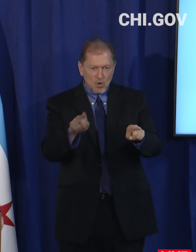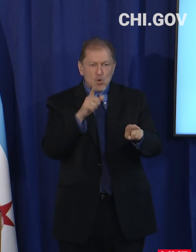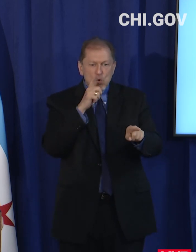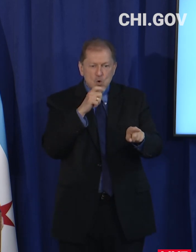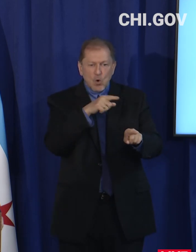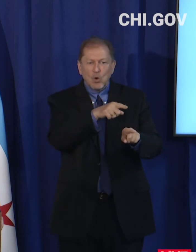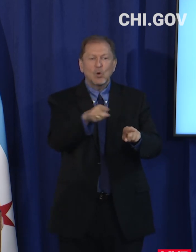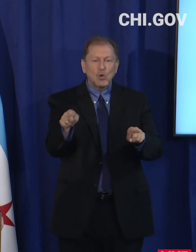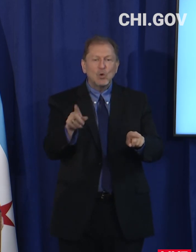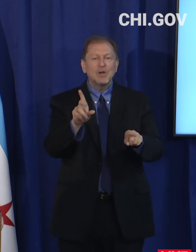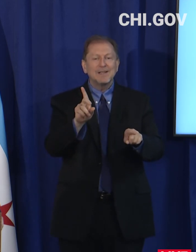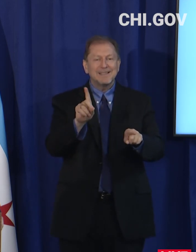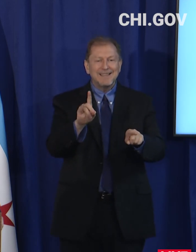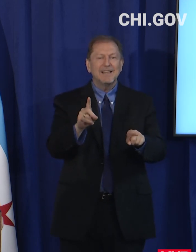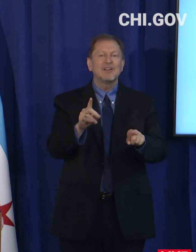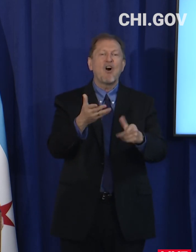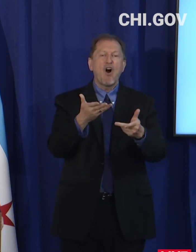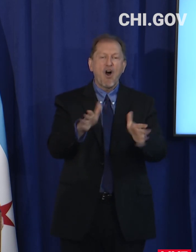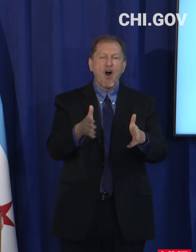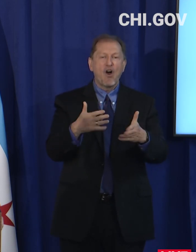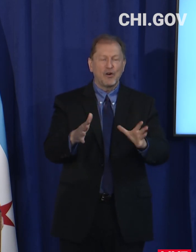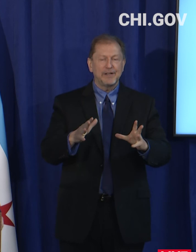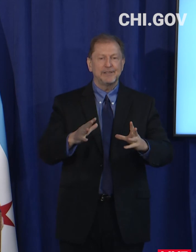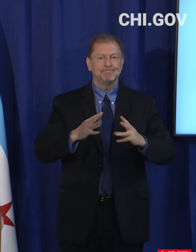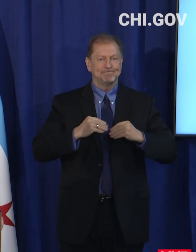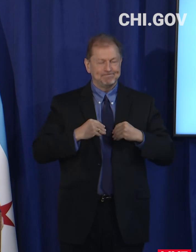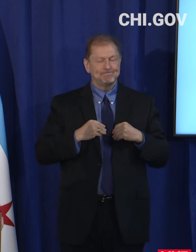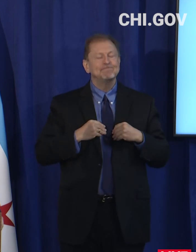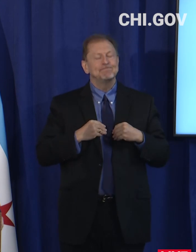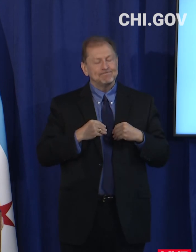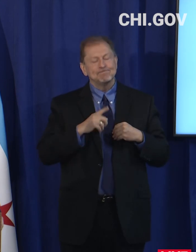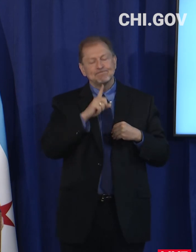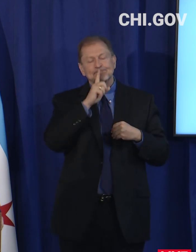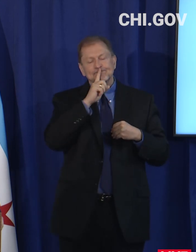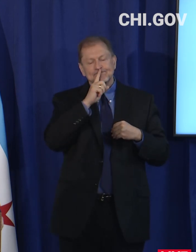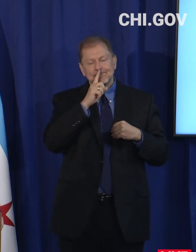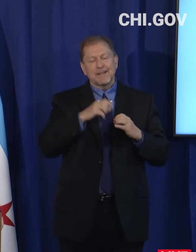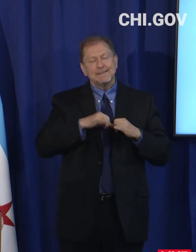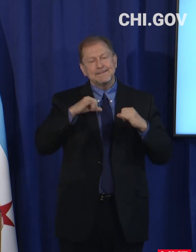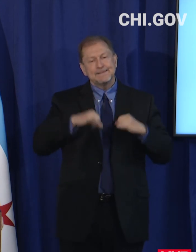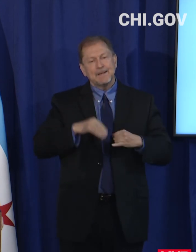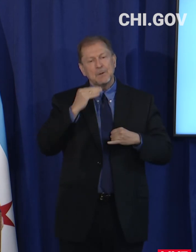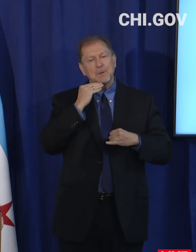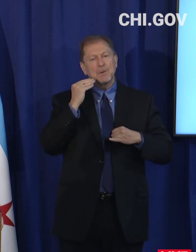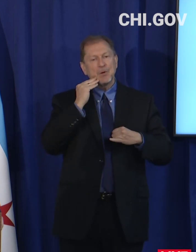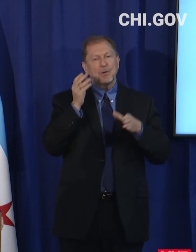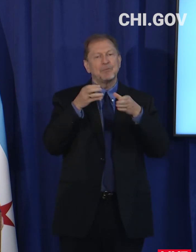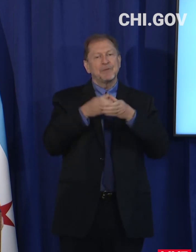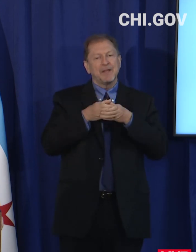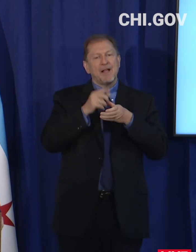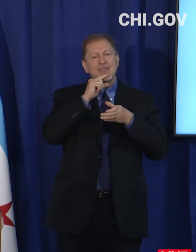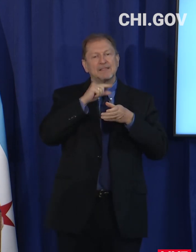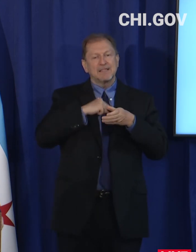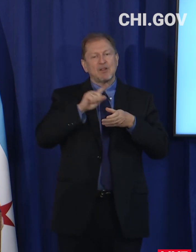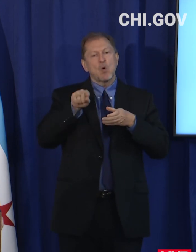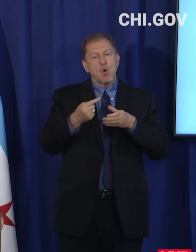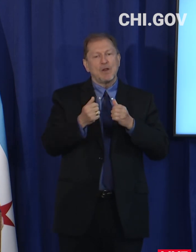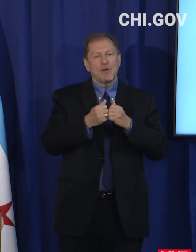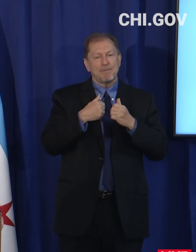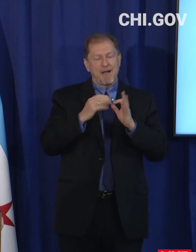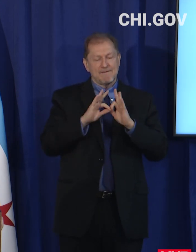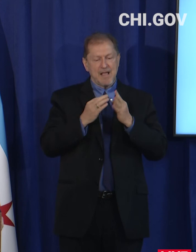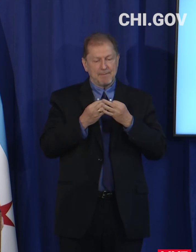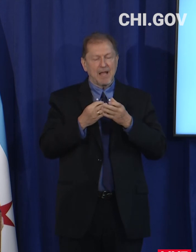that difficult but correct decision to only have Thanksgiving with their immediate family,